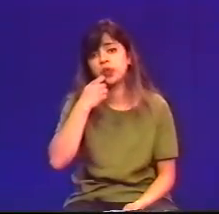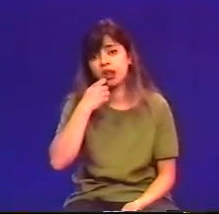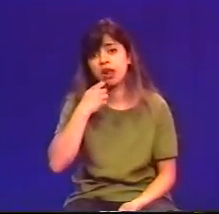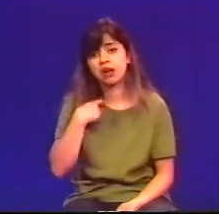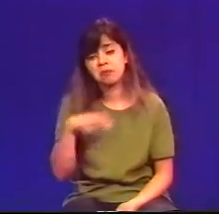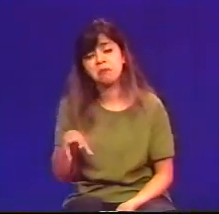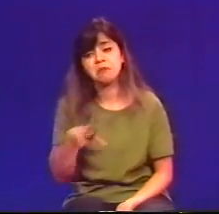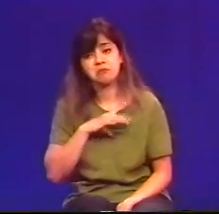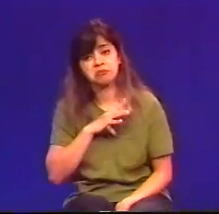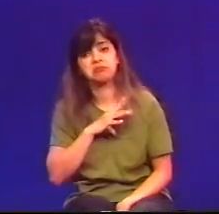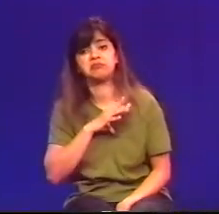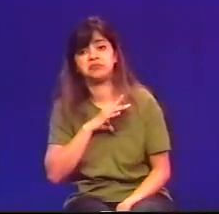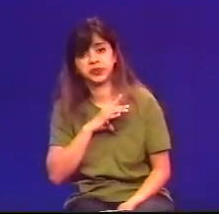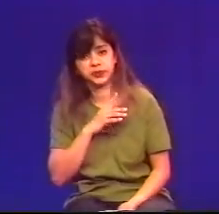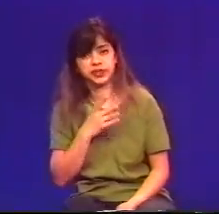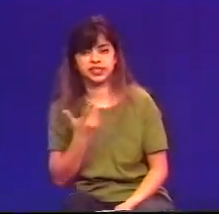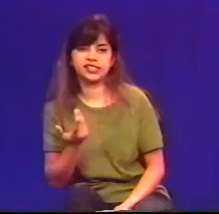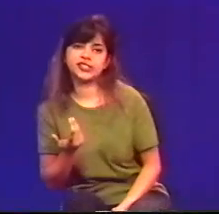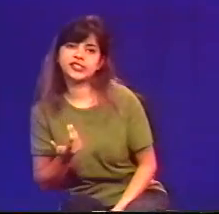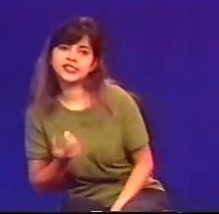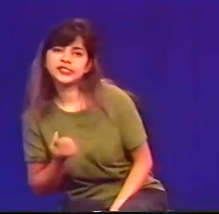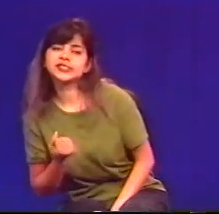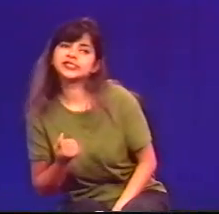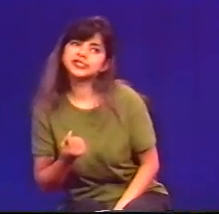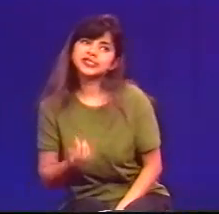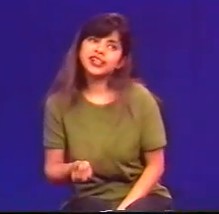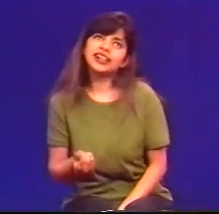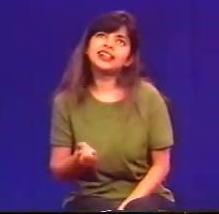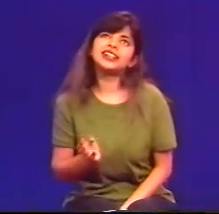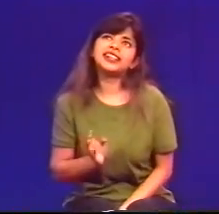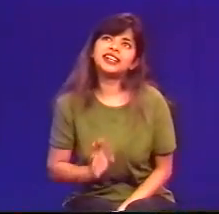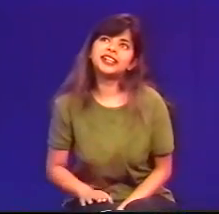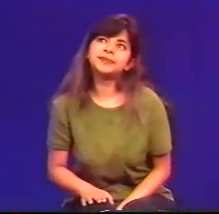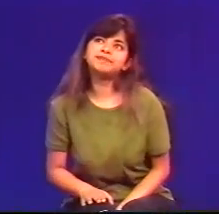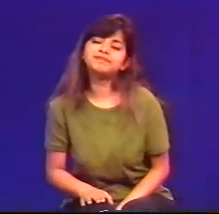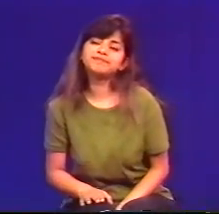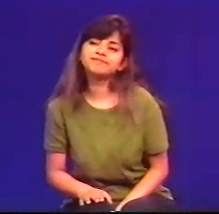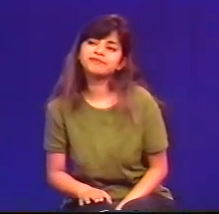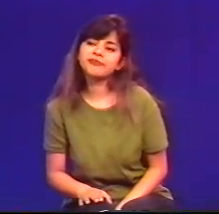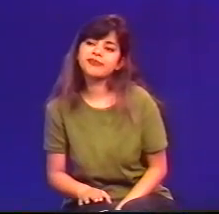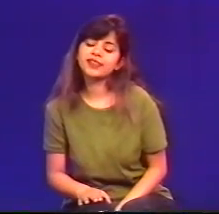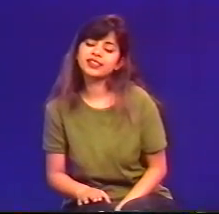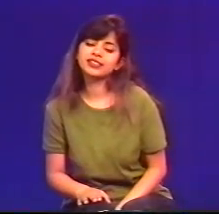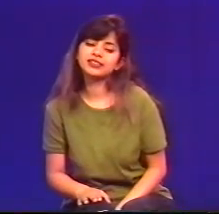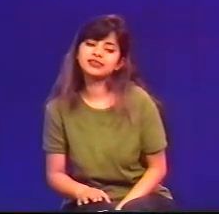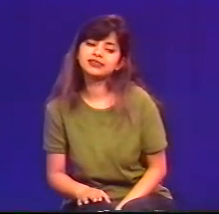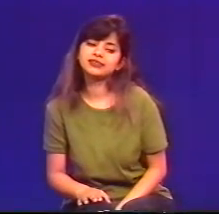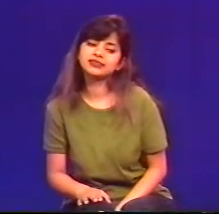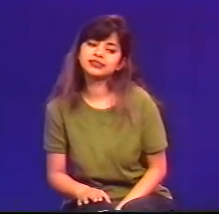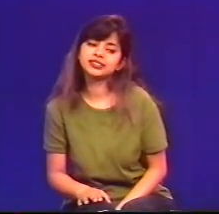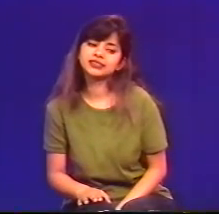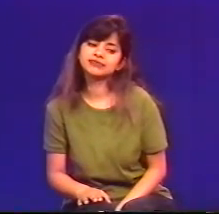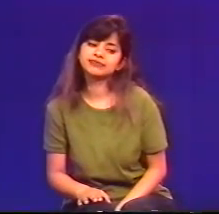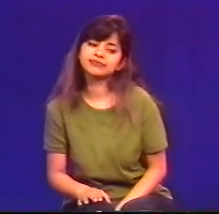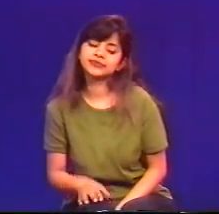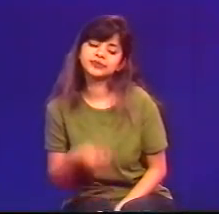as a cultural minority and advocating for their rights in the ways that they have, they've opened a lot of doors here in the U.S. that might not be open in